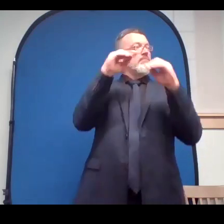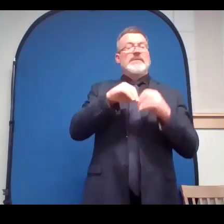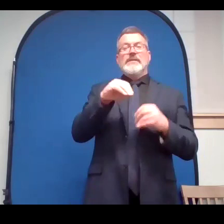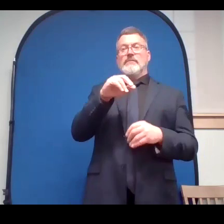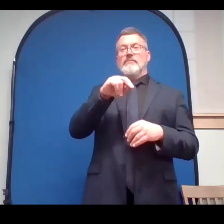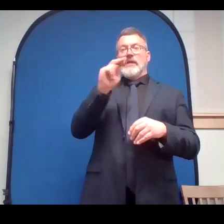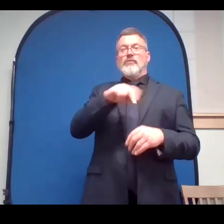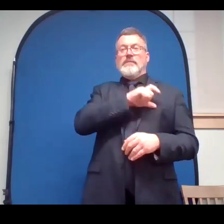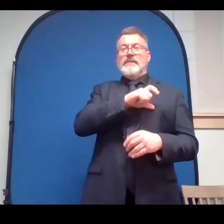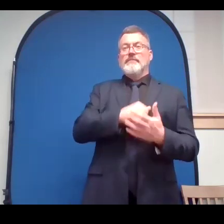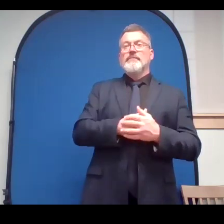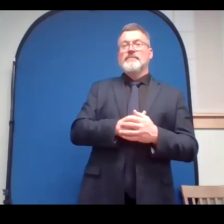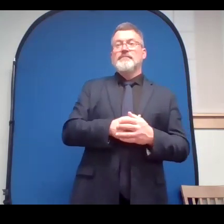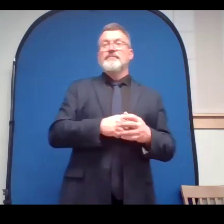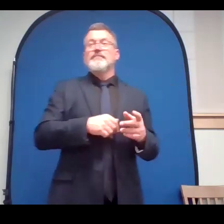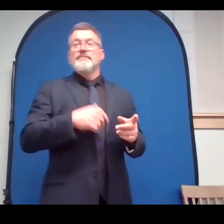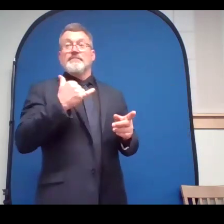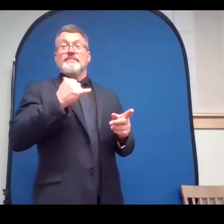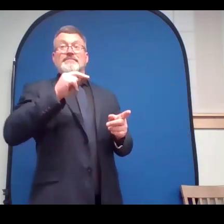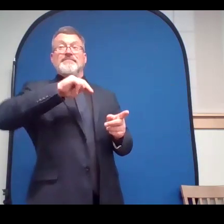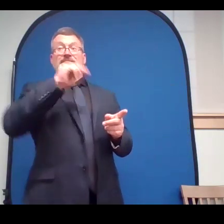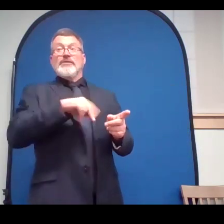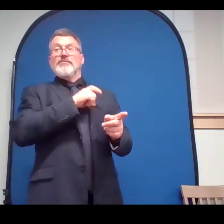been more aggressive?